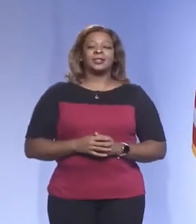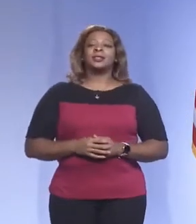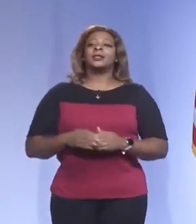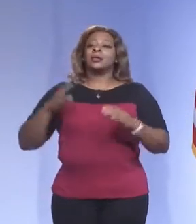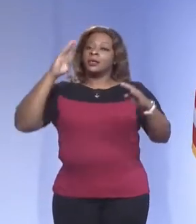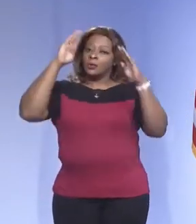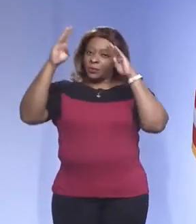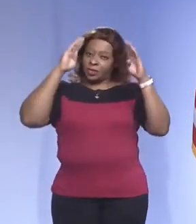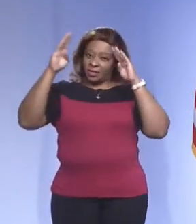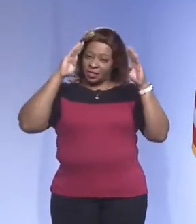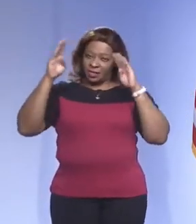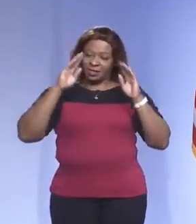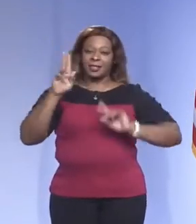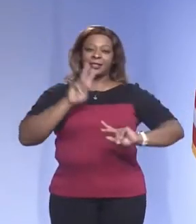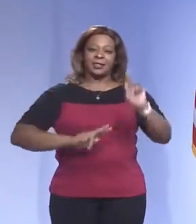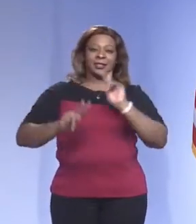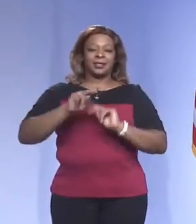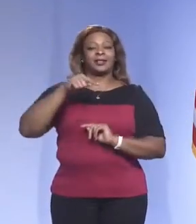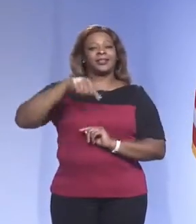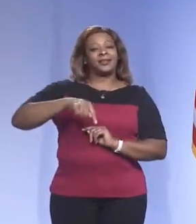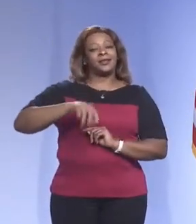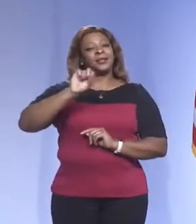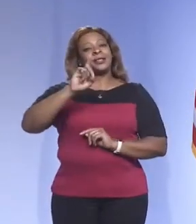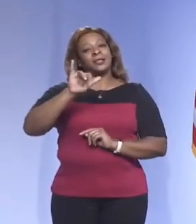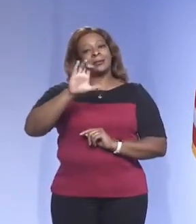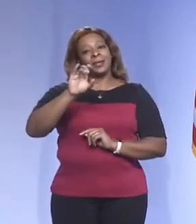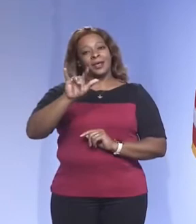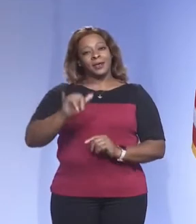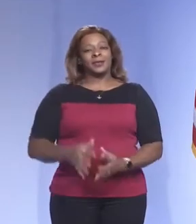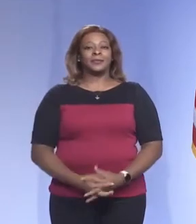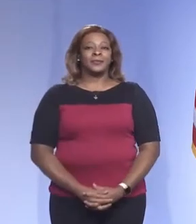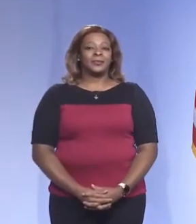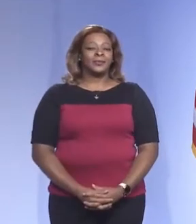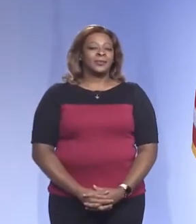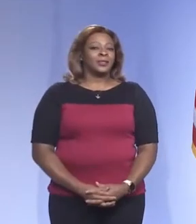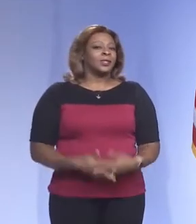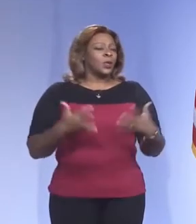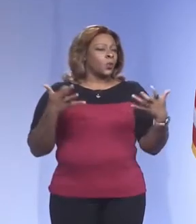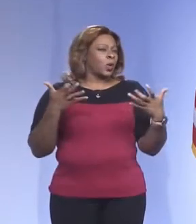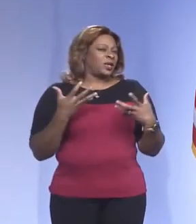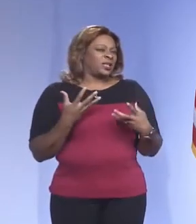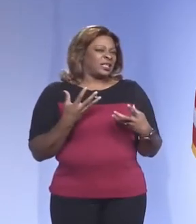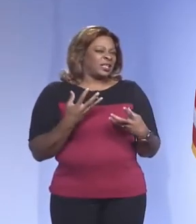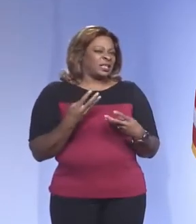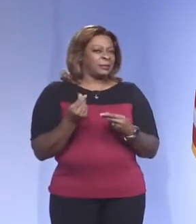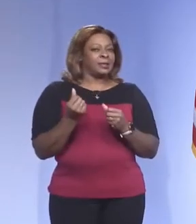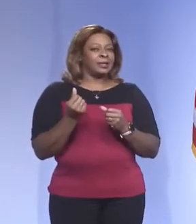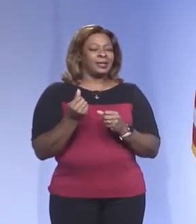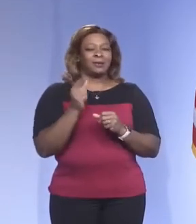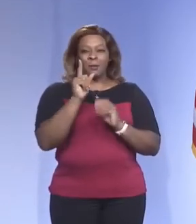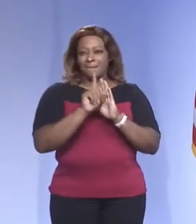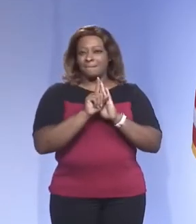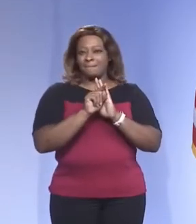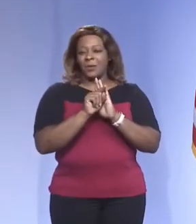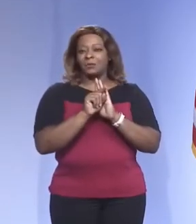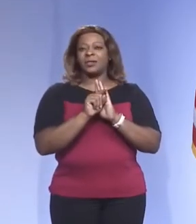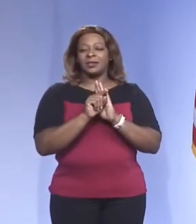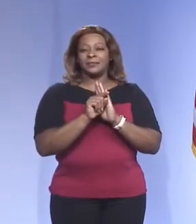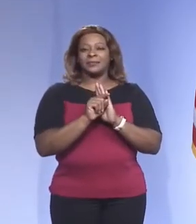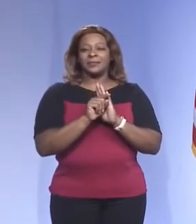Greetings, fellow citizens of Shelby County. I just want to spend a moment to